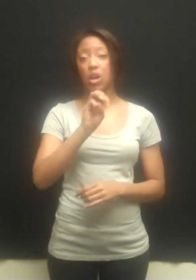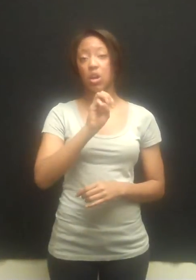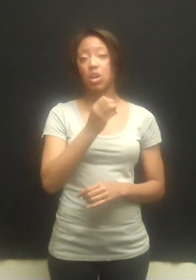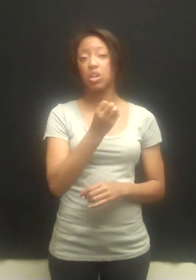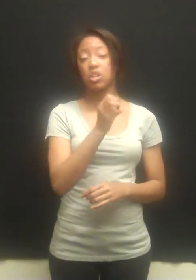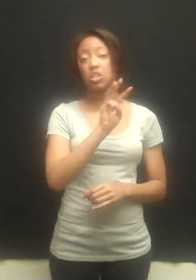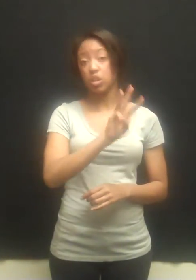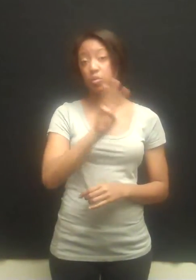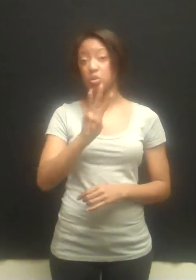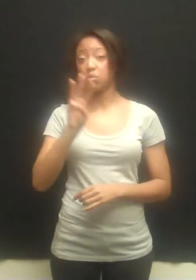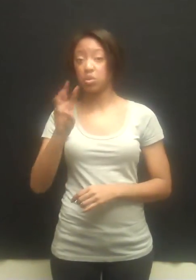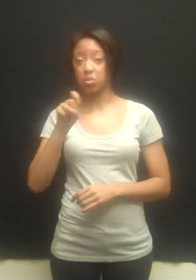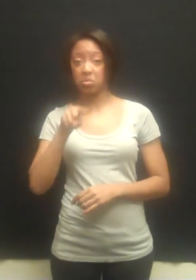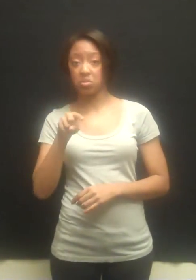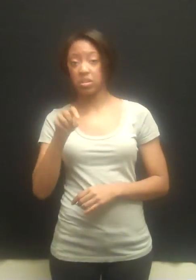www.askjan.org.